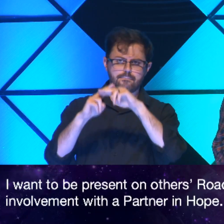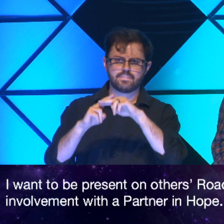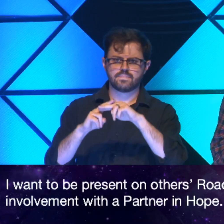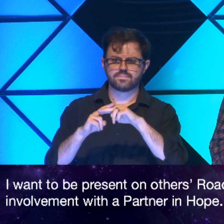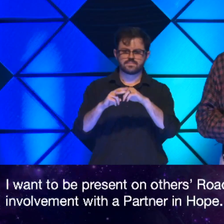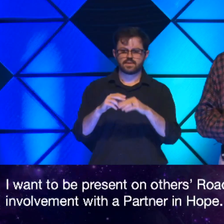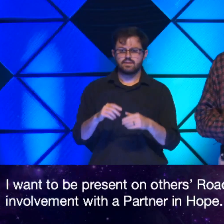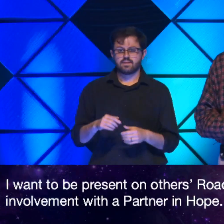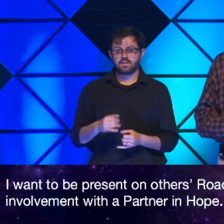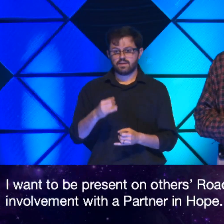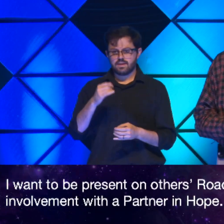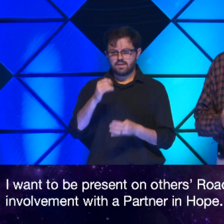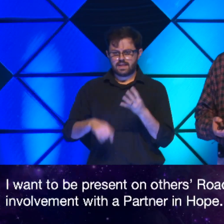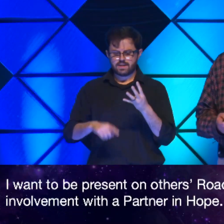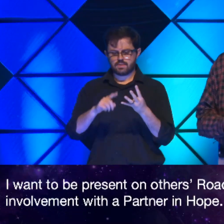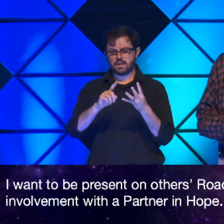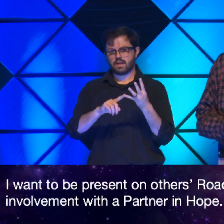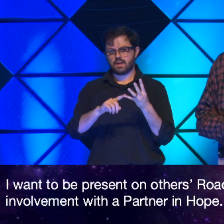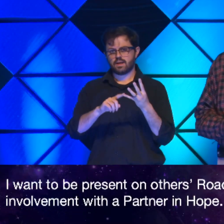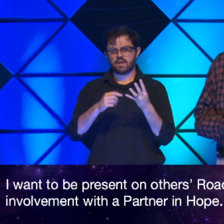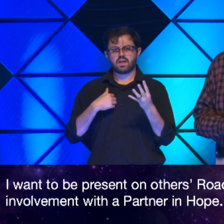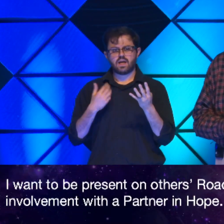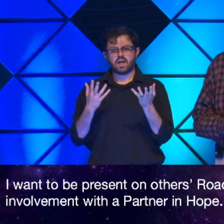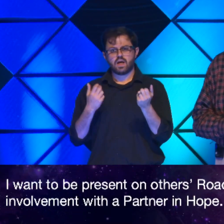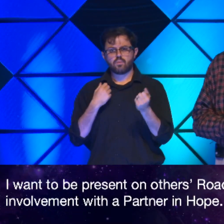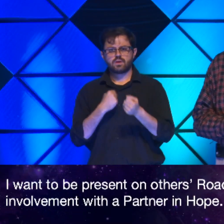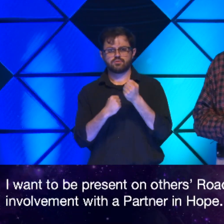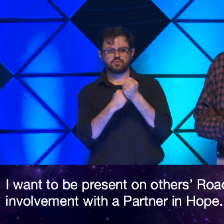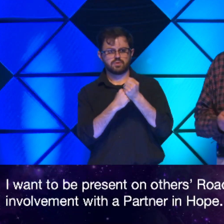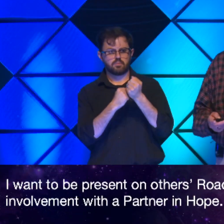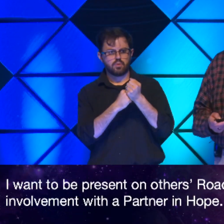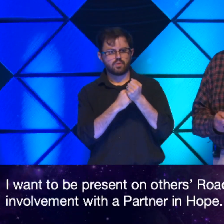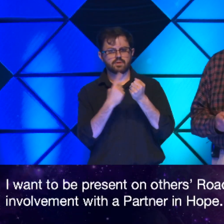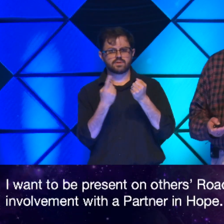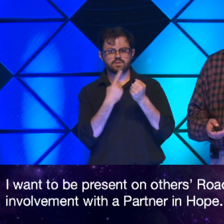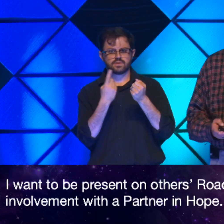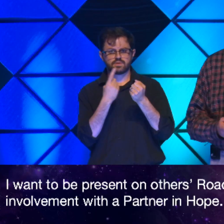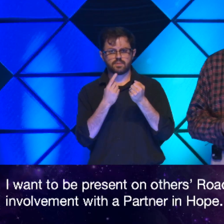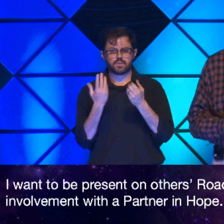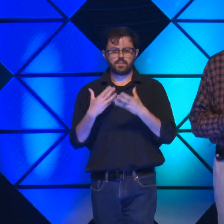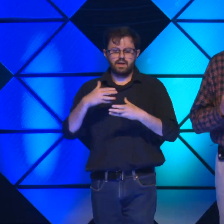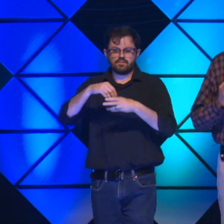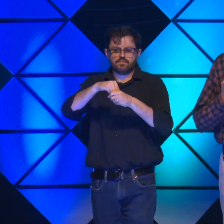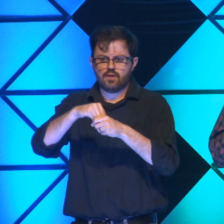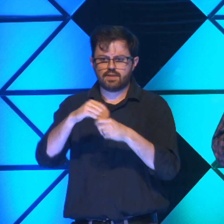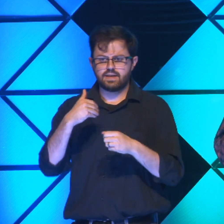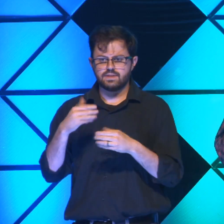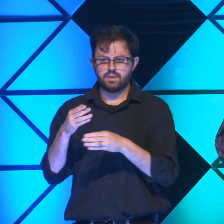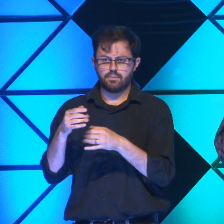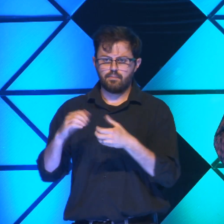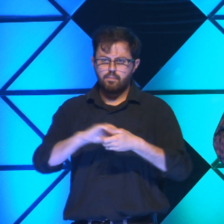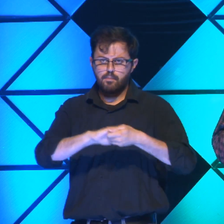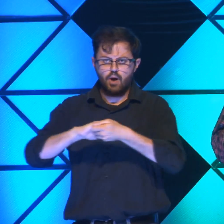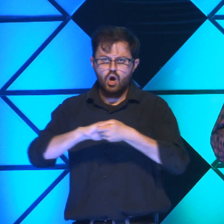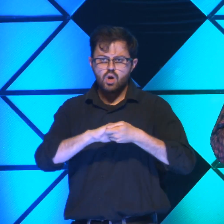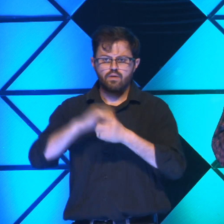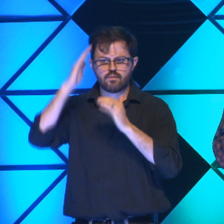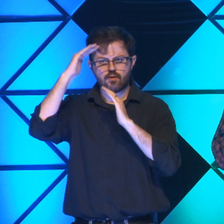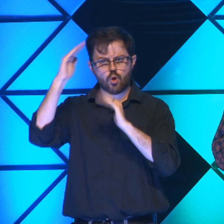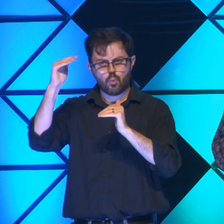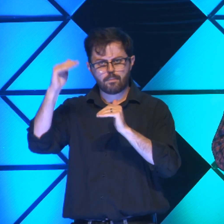present on others' road to Emmaus through involvement with a partner in hope. If you're looking for a way to be involved and would like